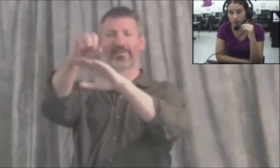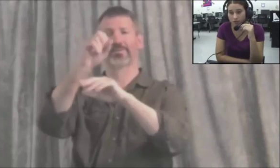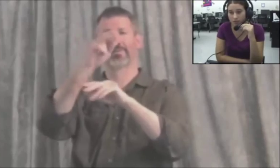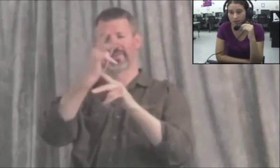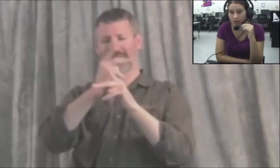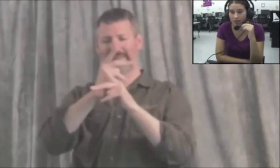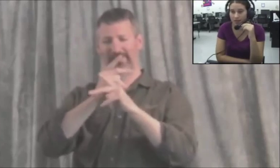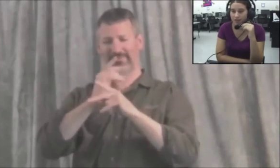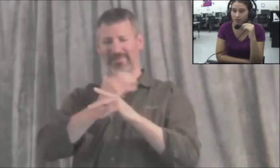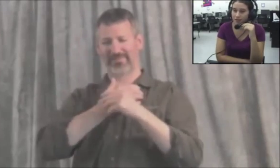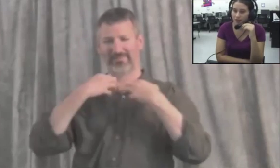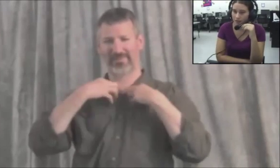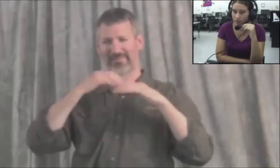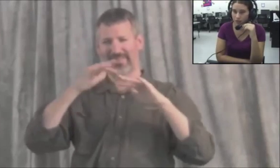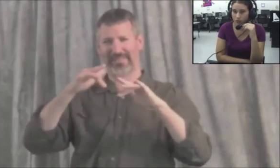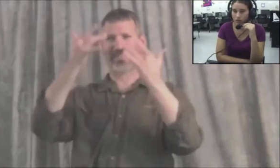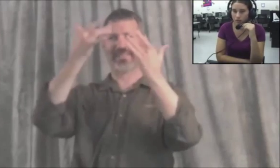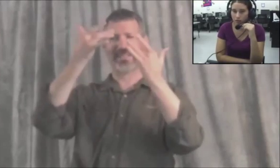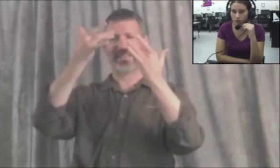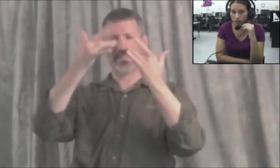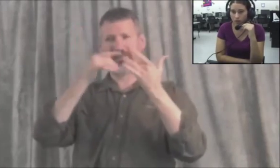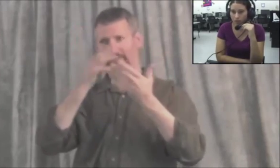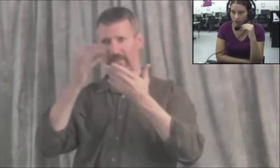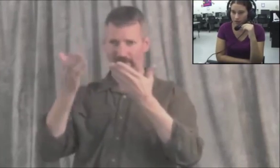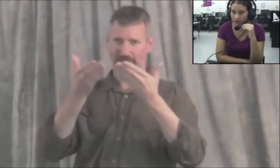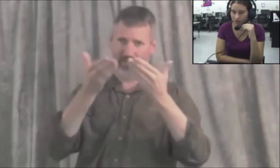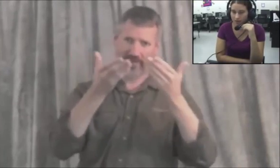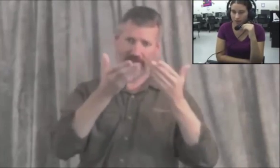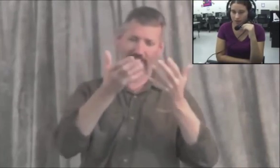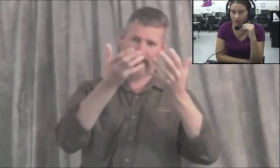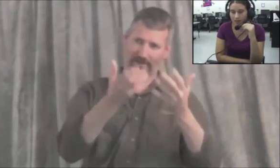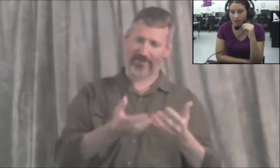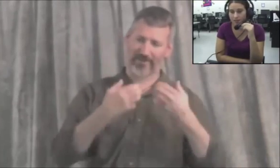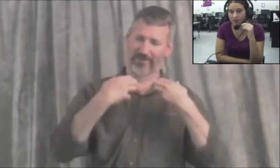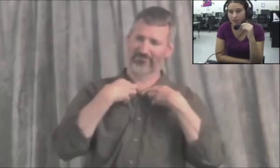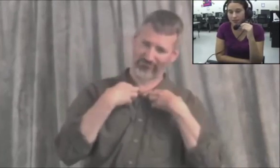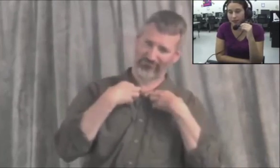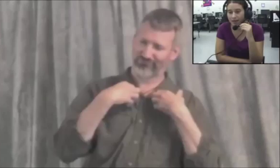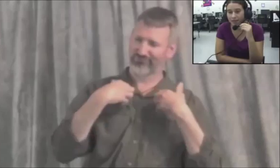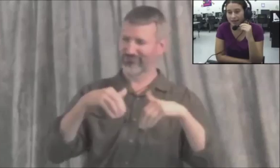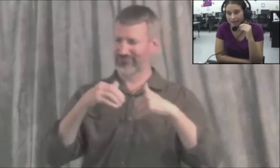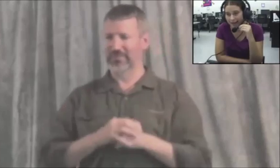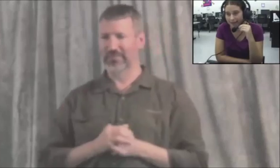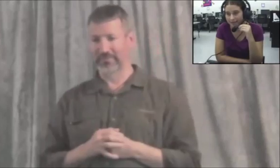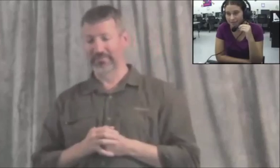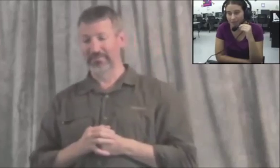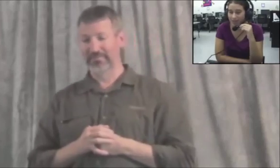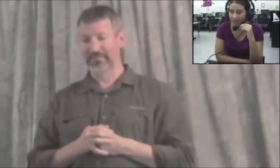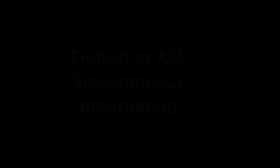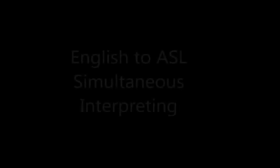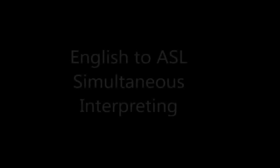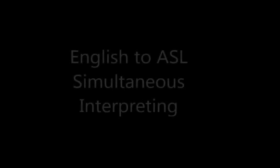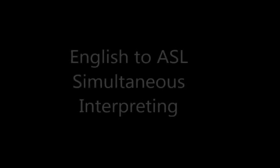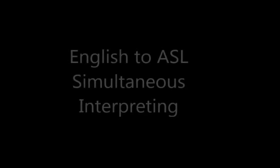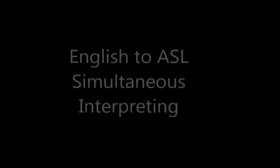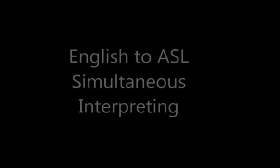can use them. It's very similar to the Muldrop box system. It makes the backpack light and